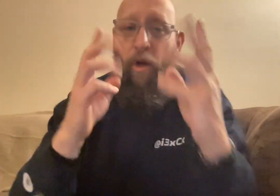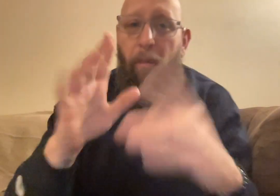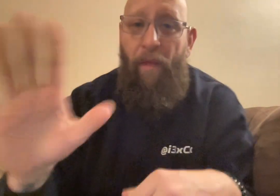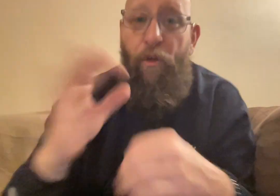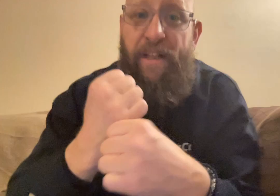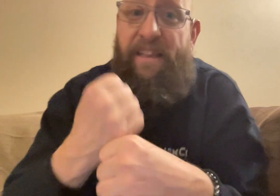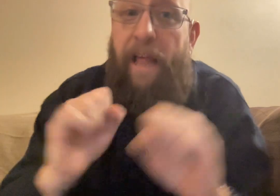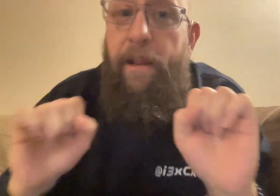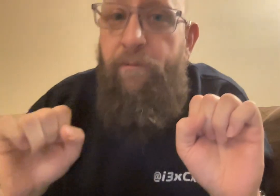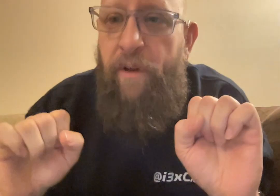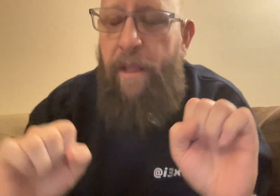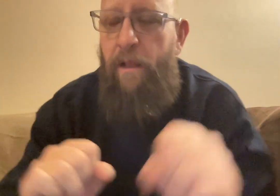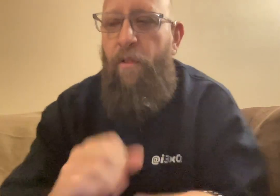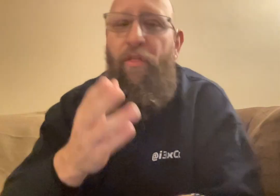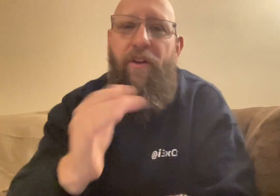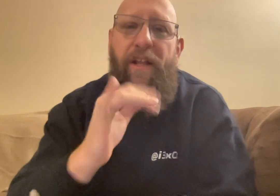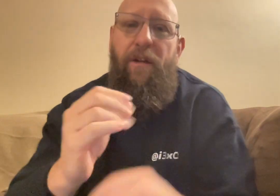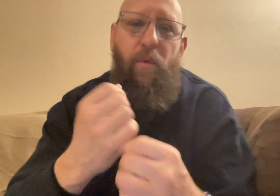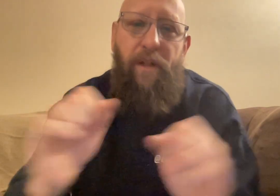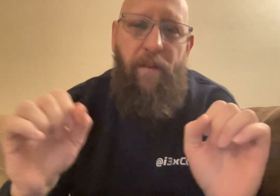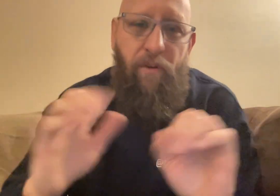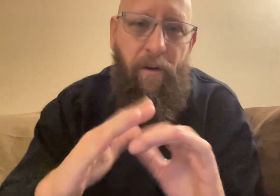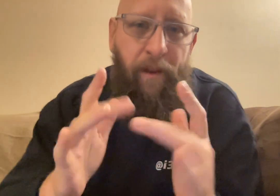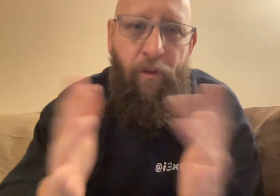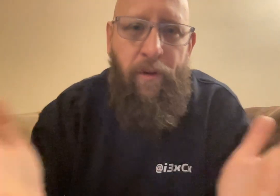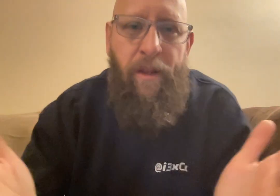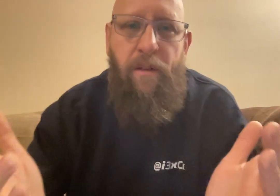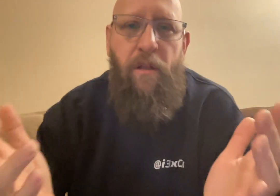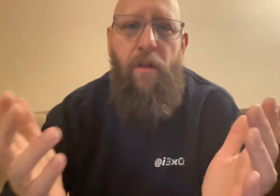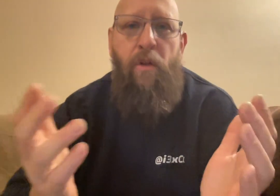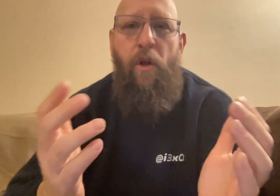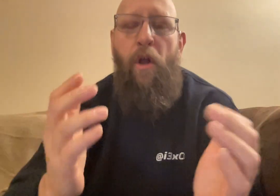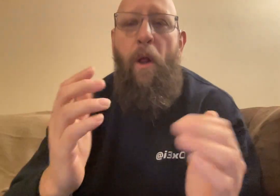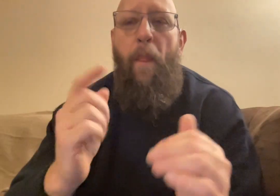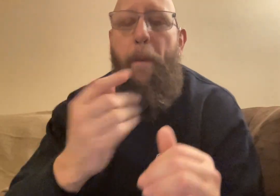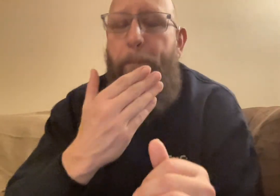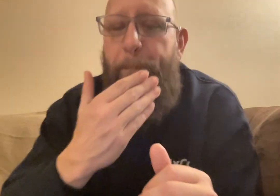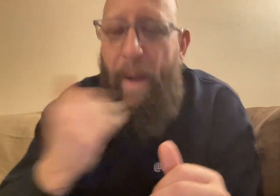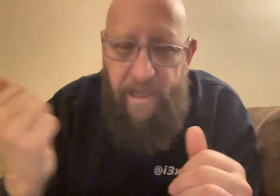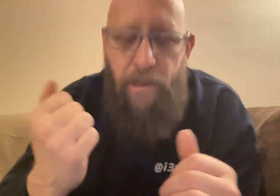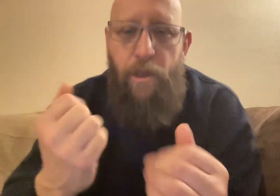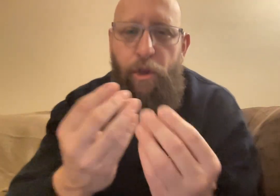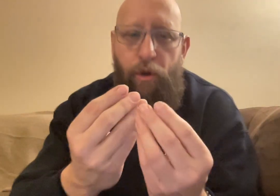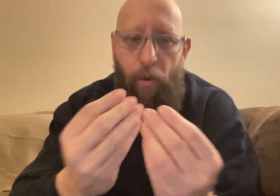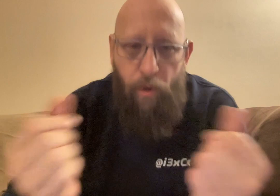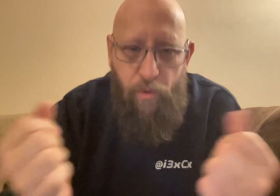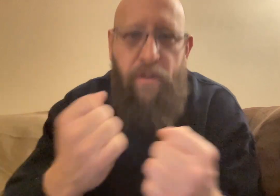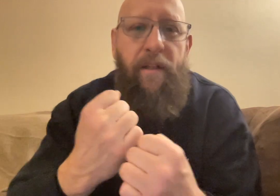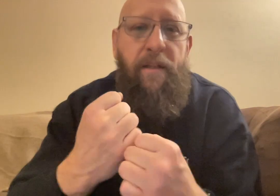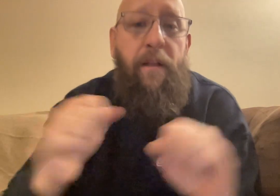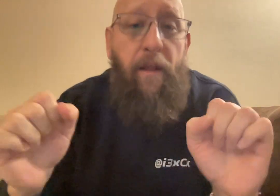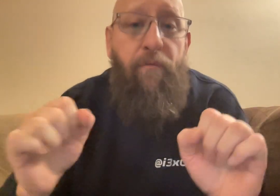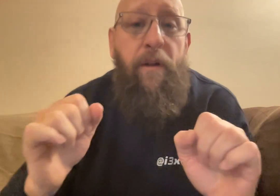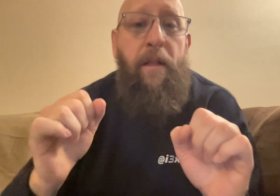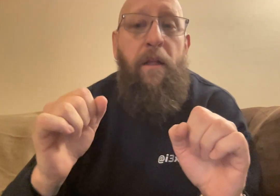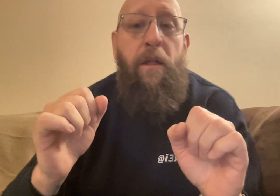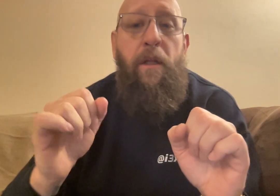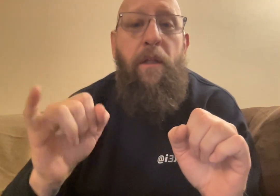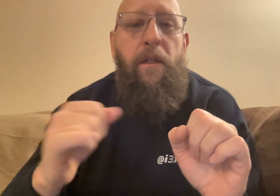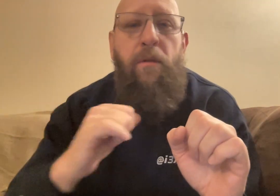about the safety? There's no safety on the internet. The bad solution safety, just don't